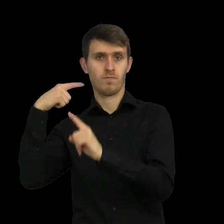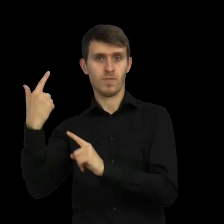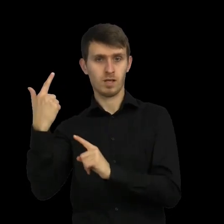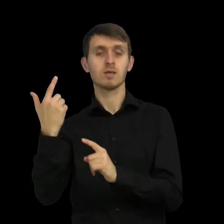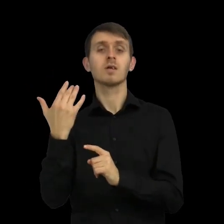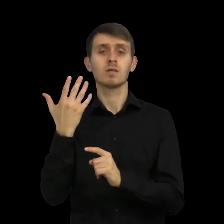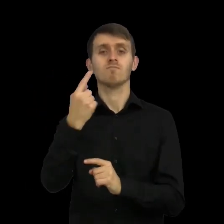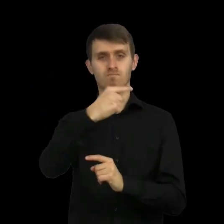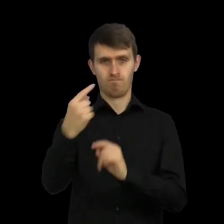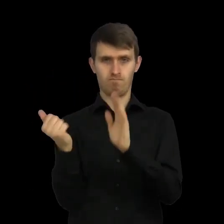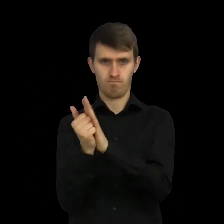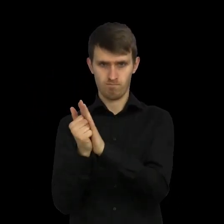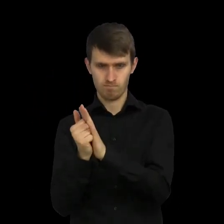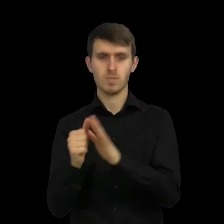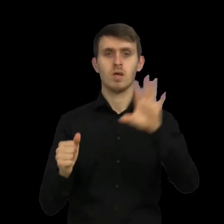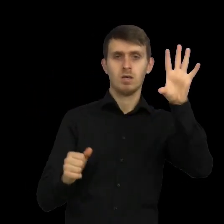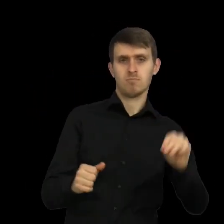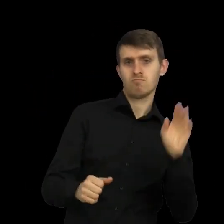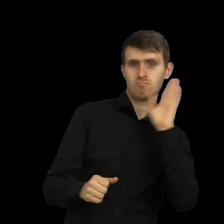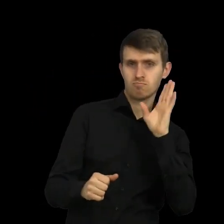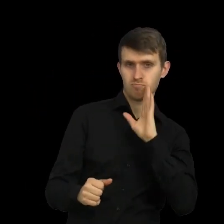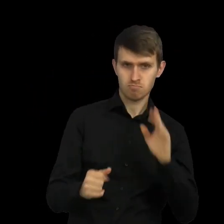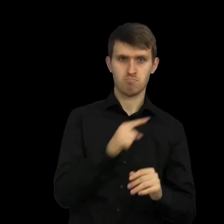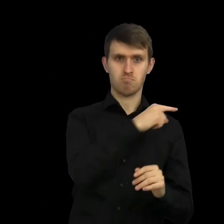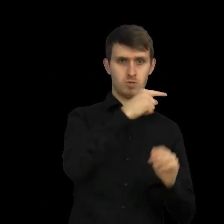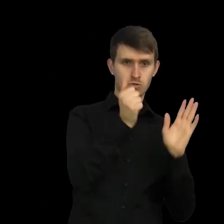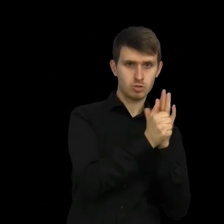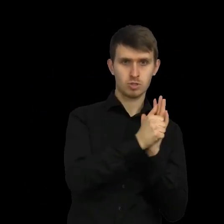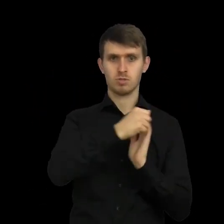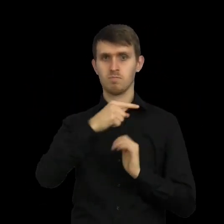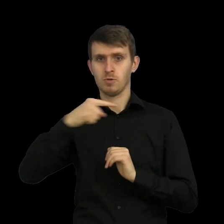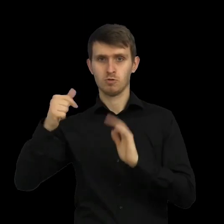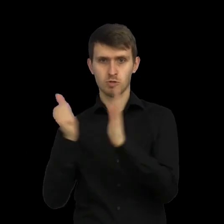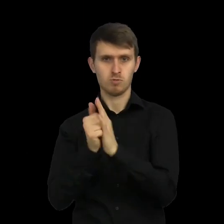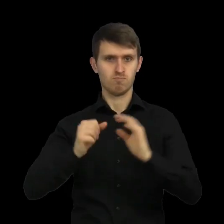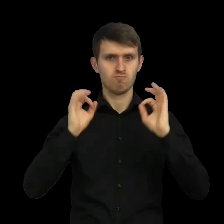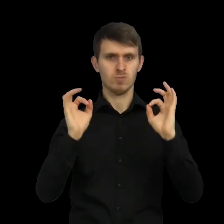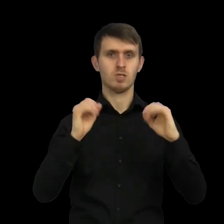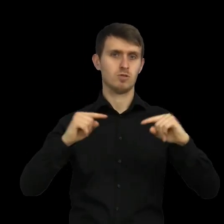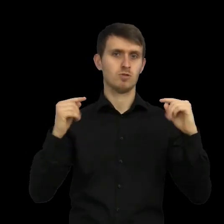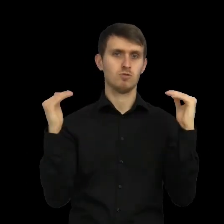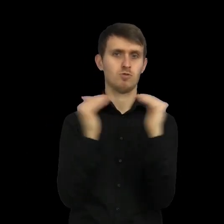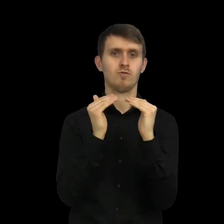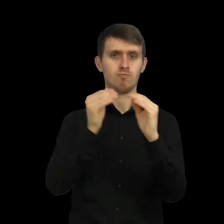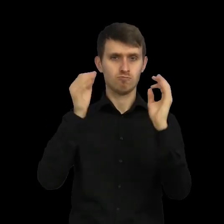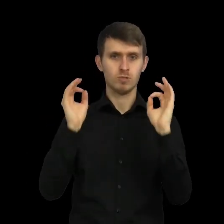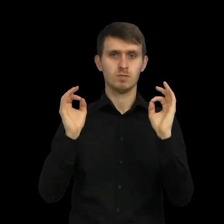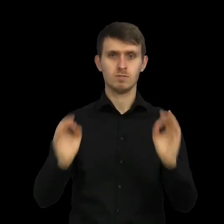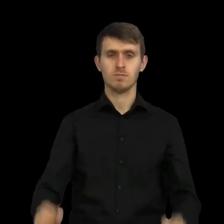So it all comes out true. This right-hand side, when x is equal to negative 72, does indeed equal negative 16.